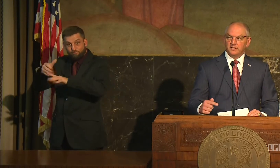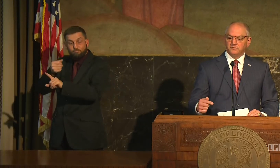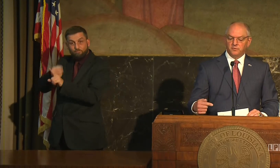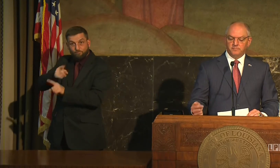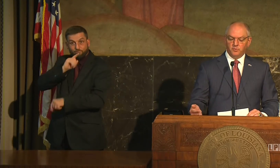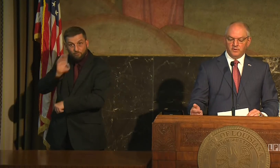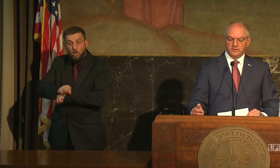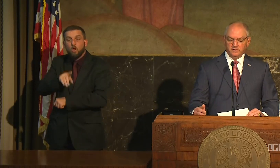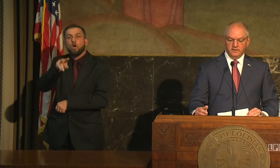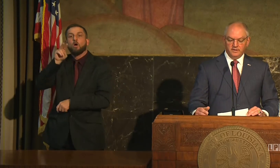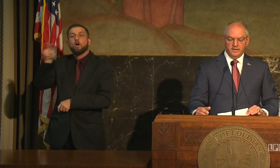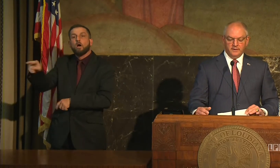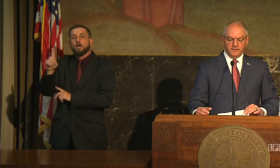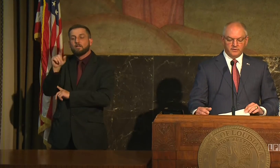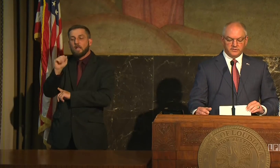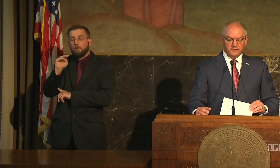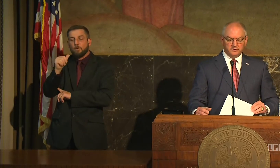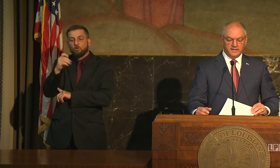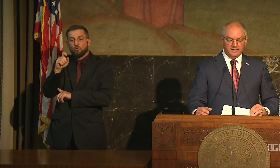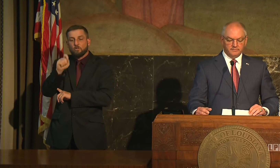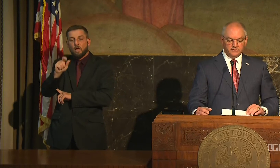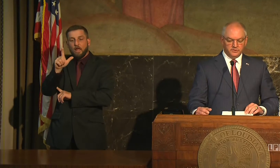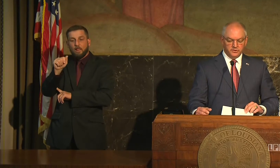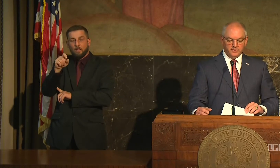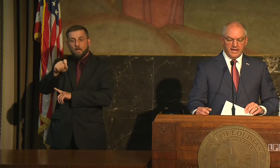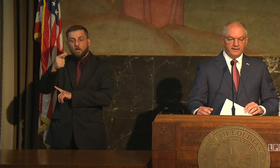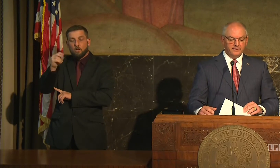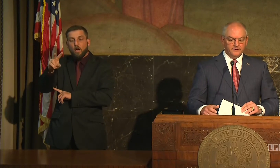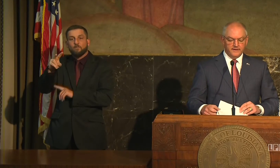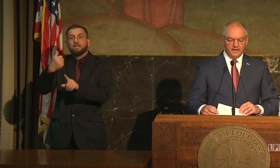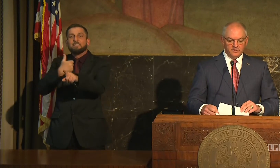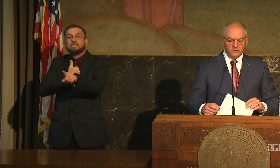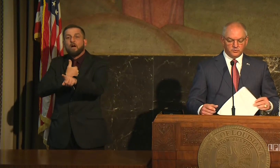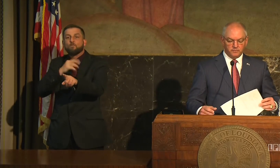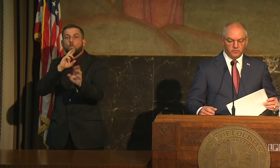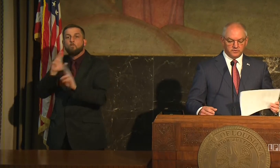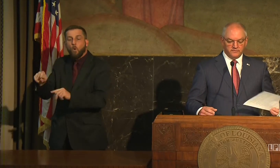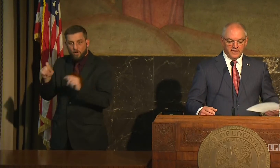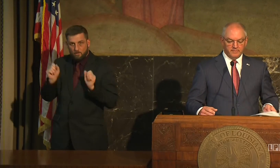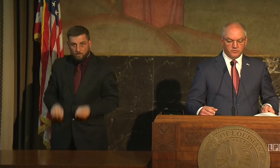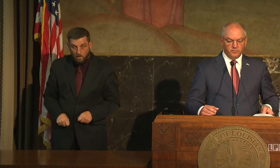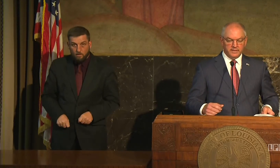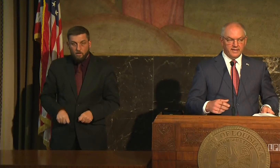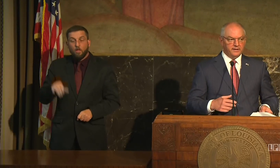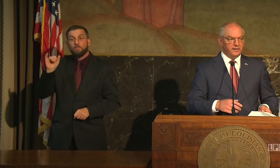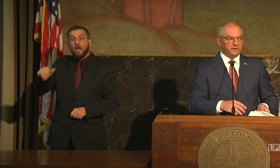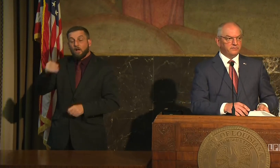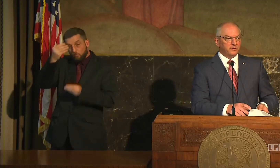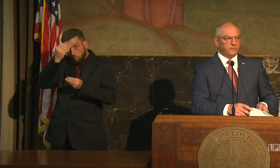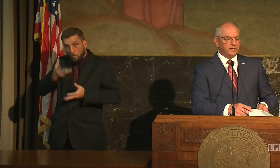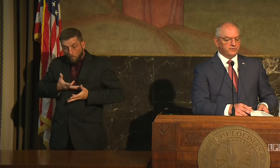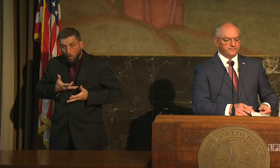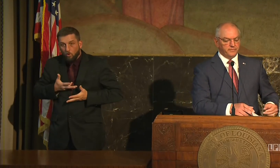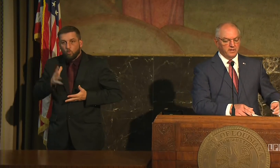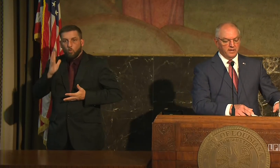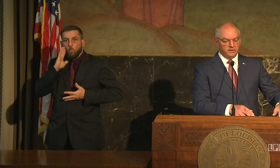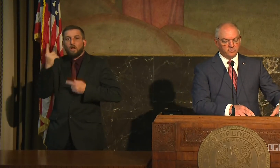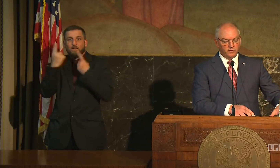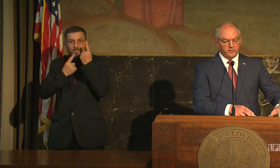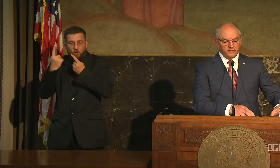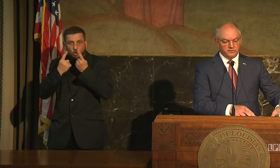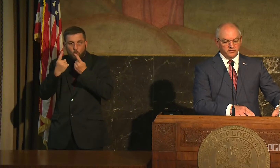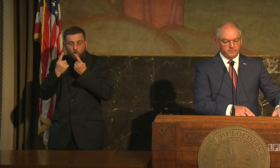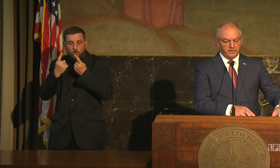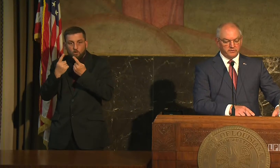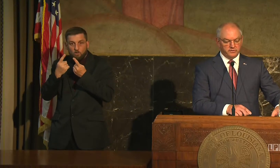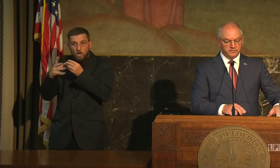to self-report. There is still time to do that, and those reports of damage will be taken into consideration as